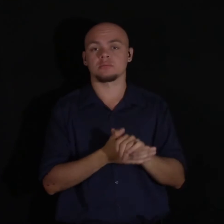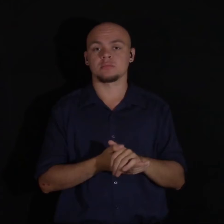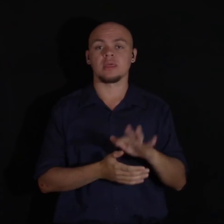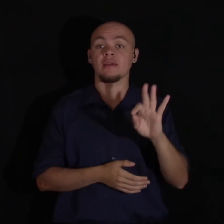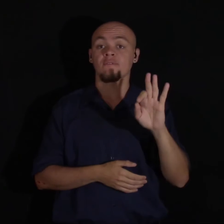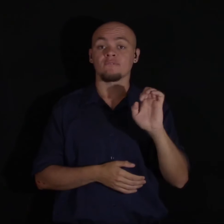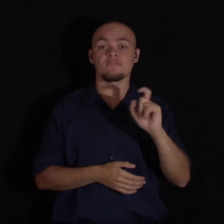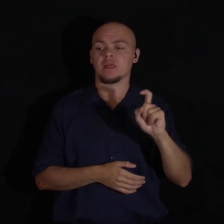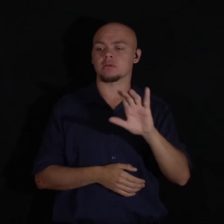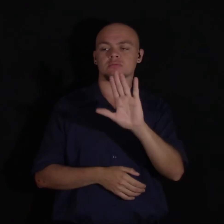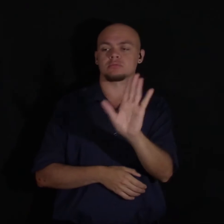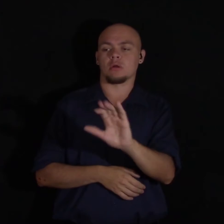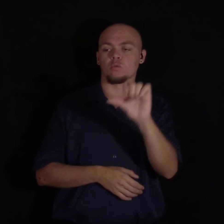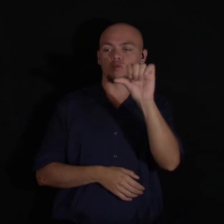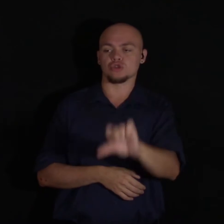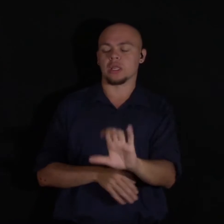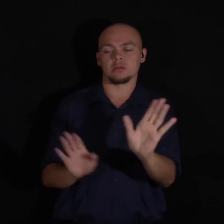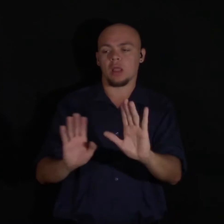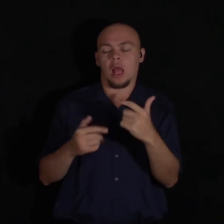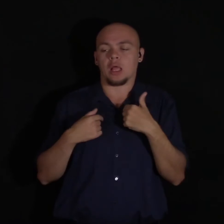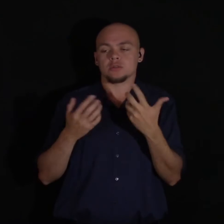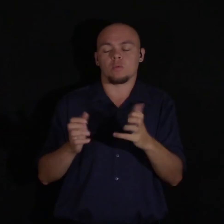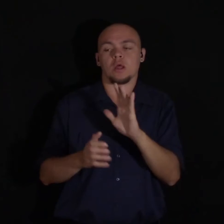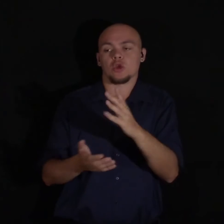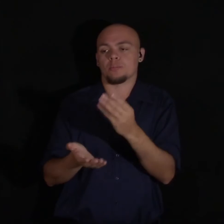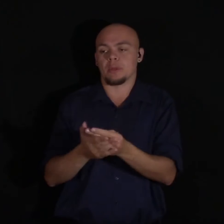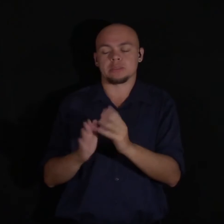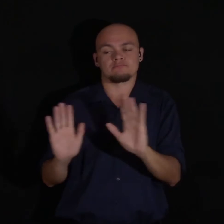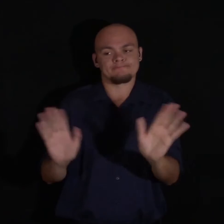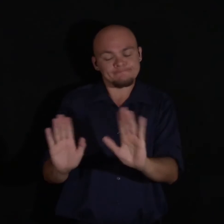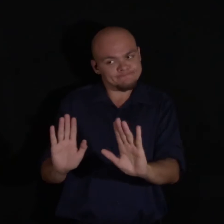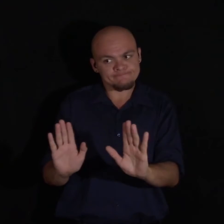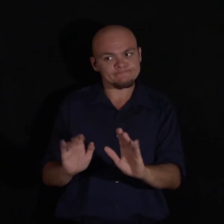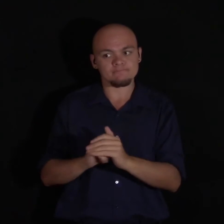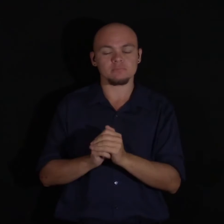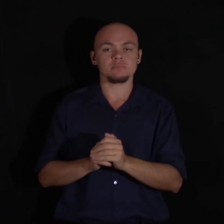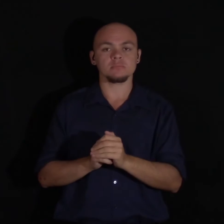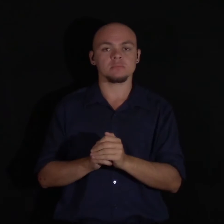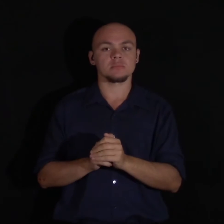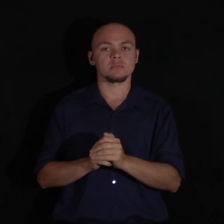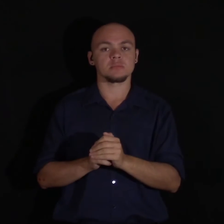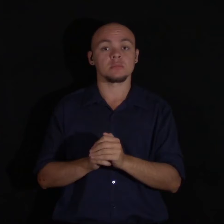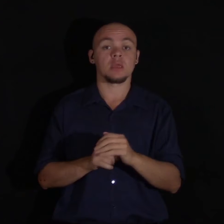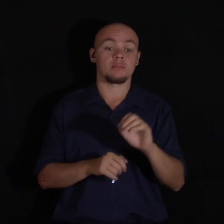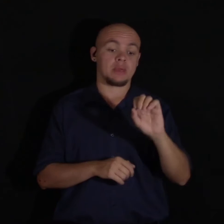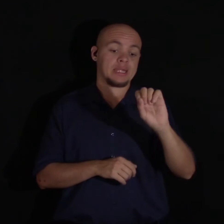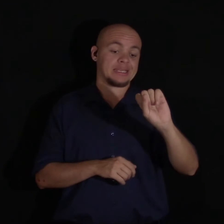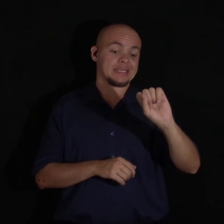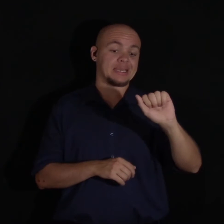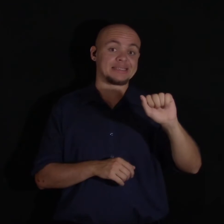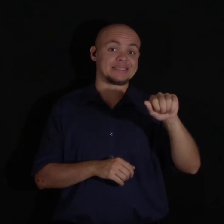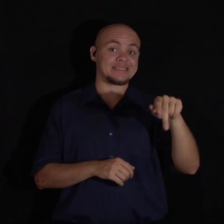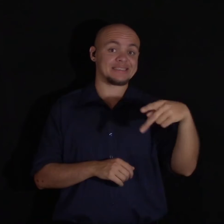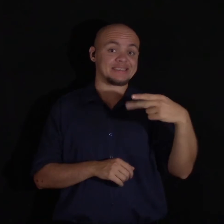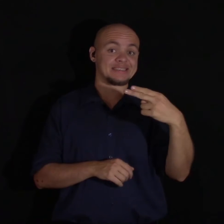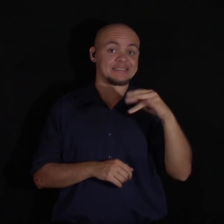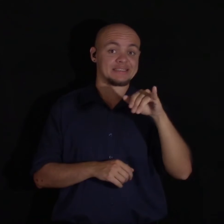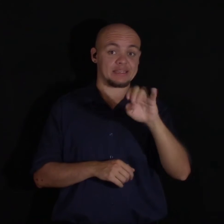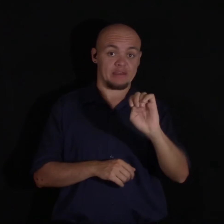with contempt. Yet, when he saw the lovely Safie, who was allowed to visit her father, and